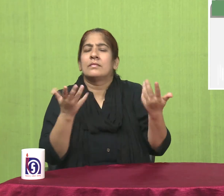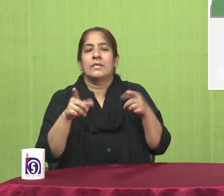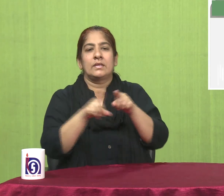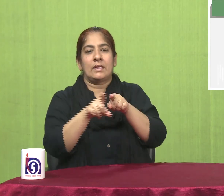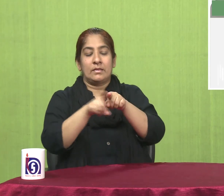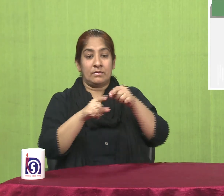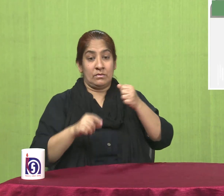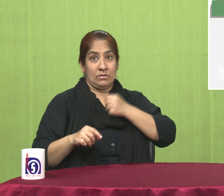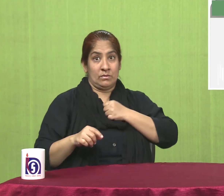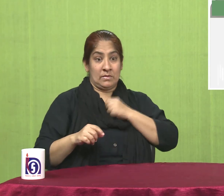Let us now understand,